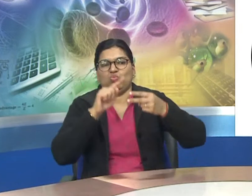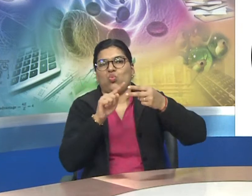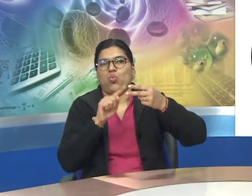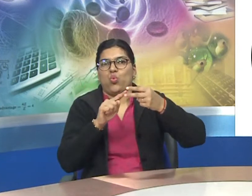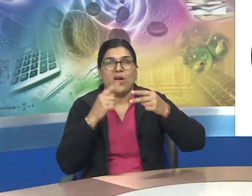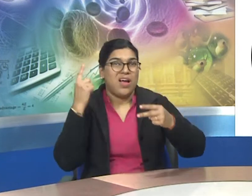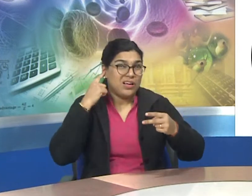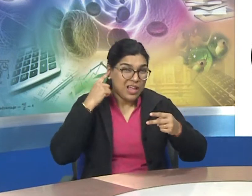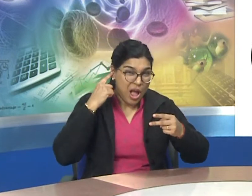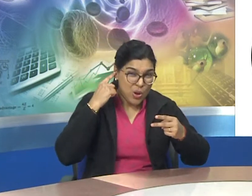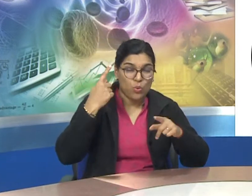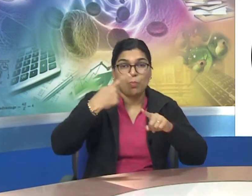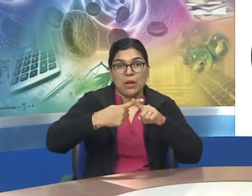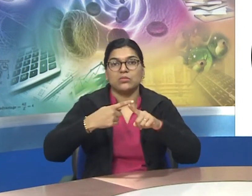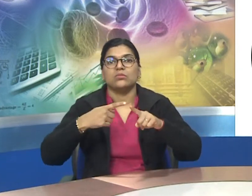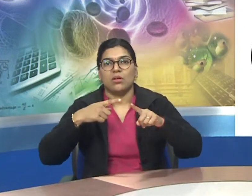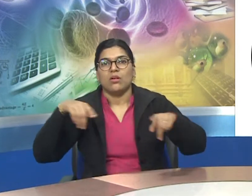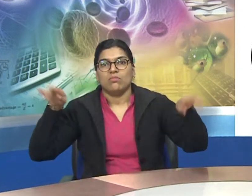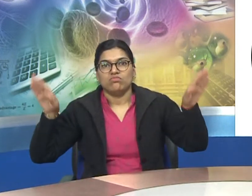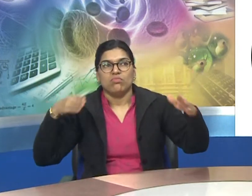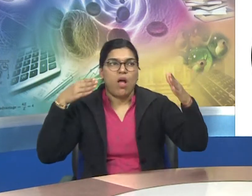that fly into the rotors